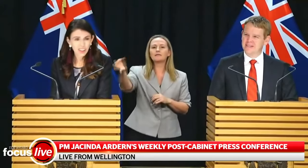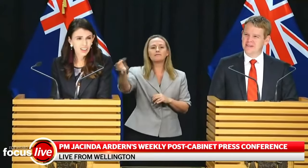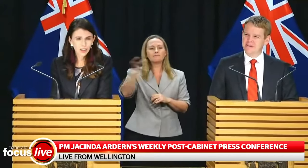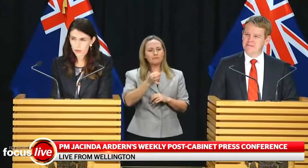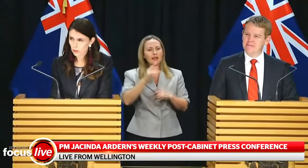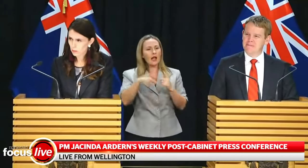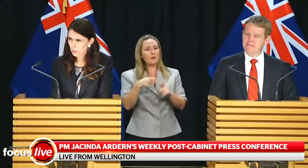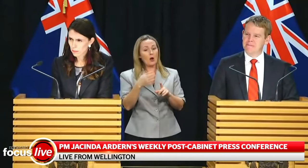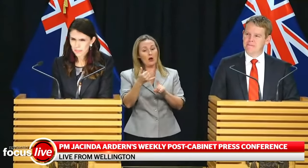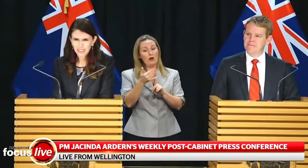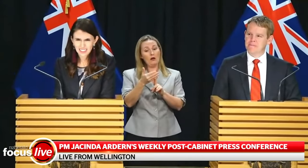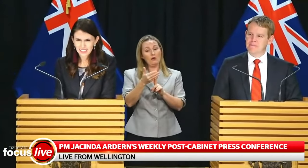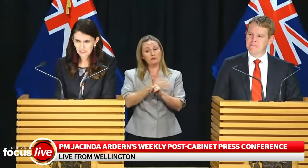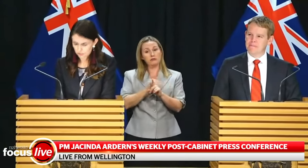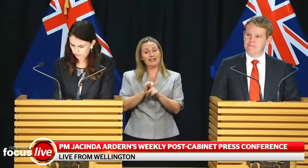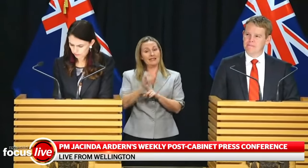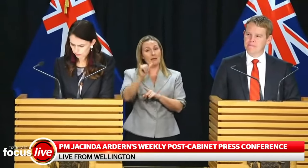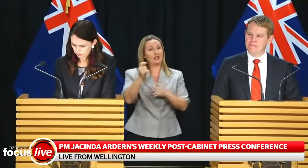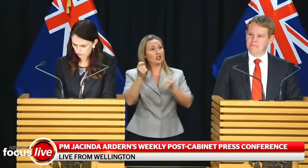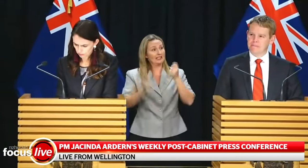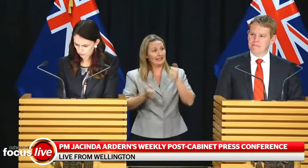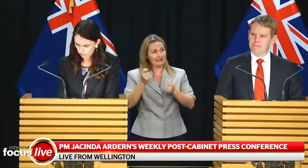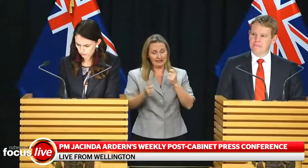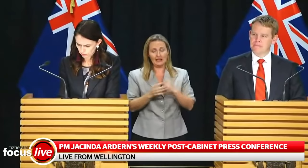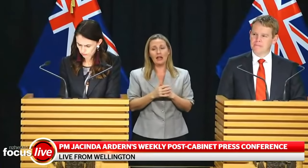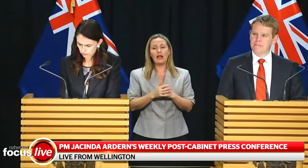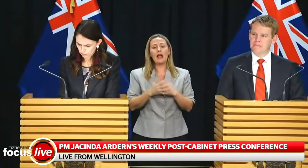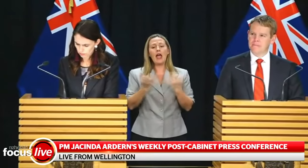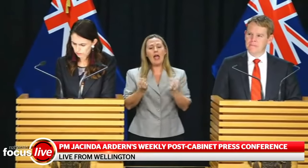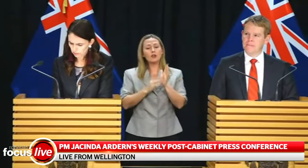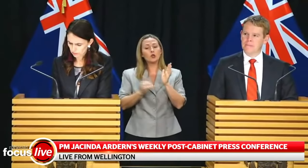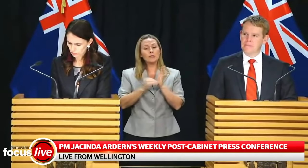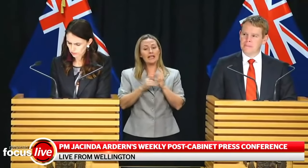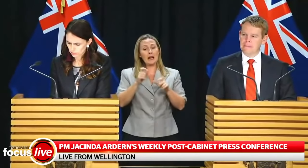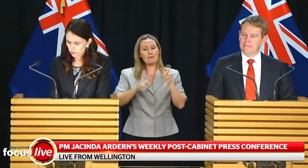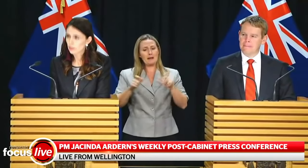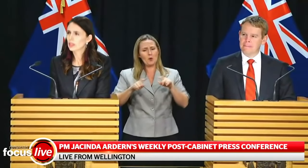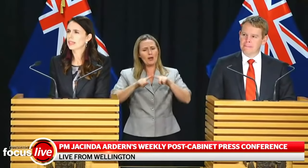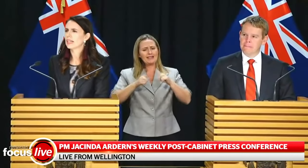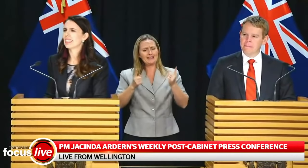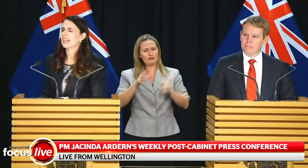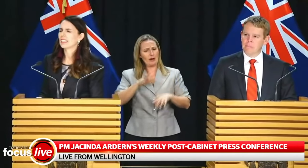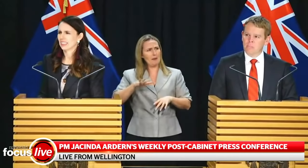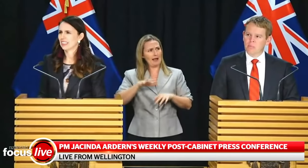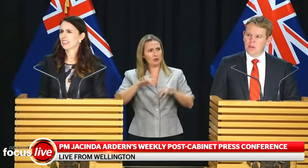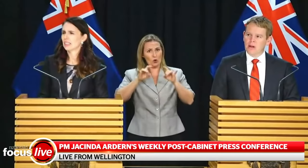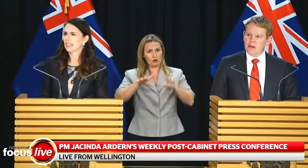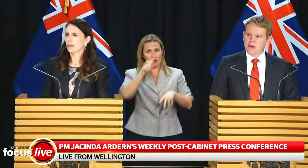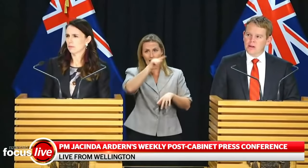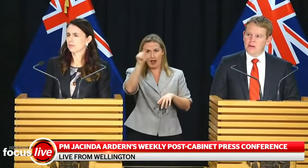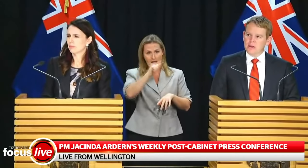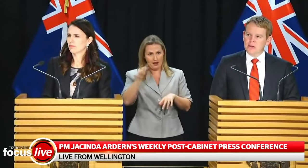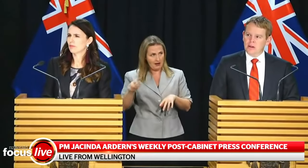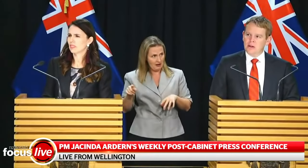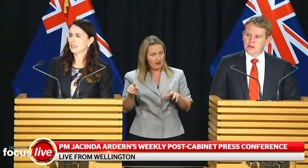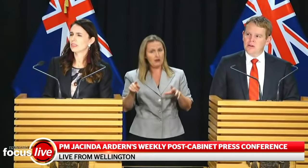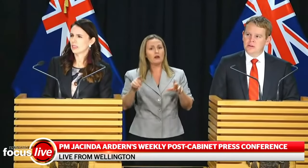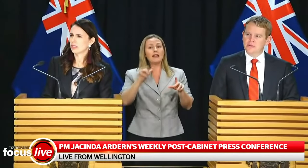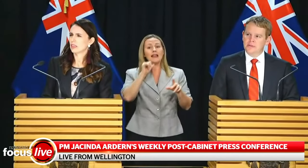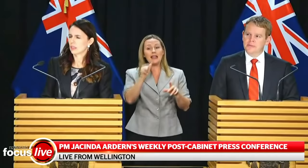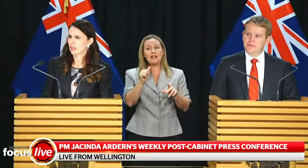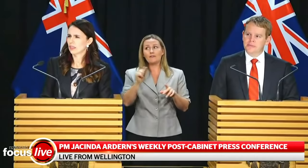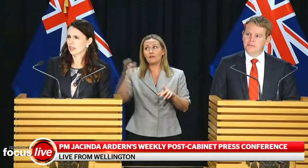testing. Obviously, you've got Kiwis who are in various different states. If you are to, unpause the bubble for some of those states